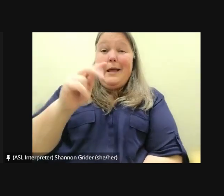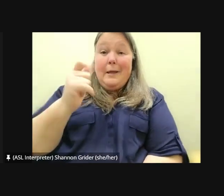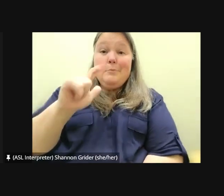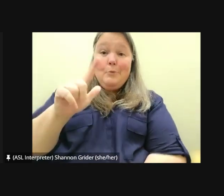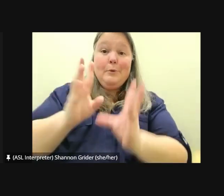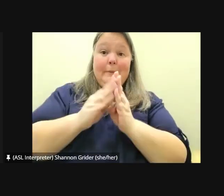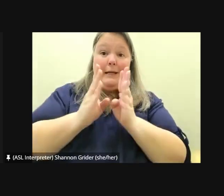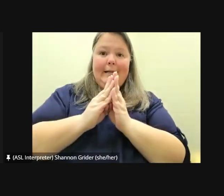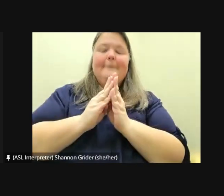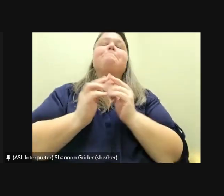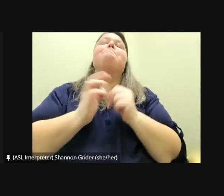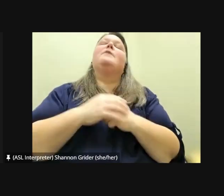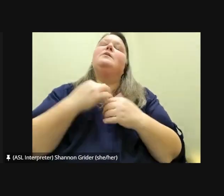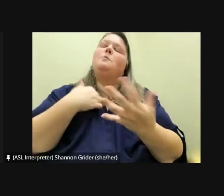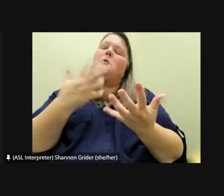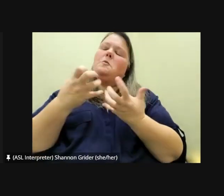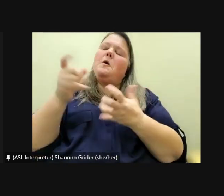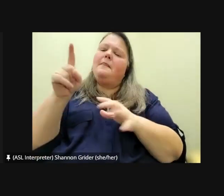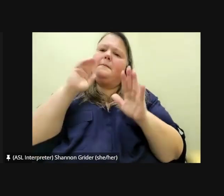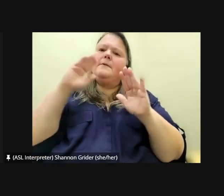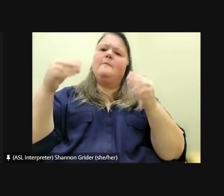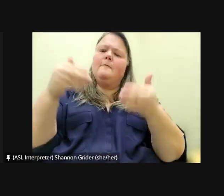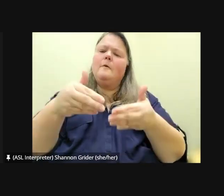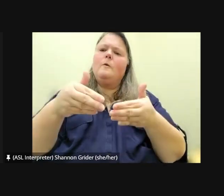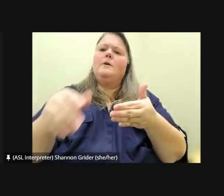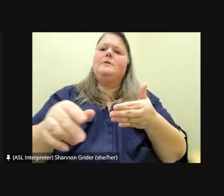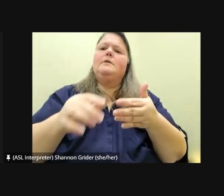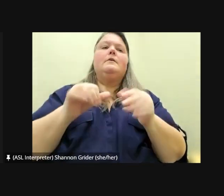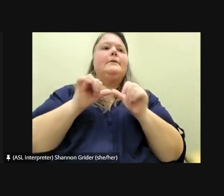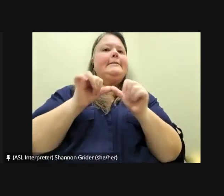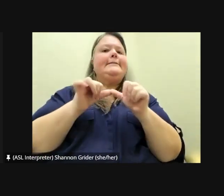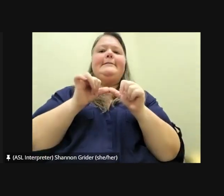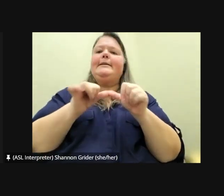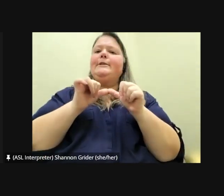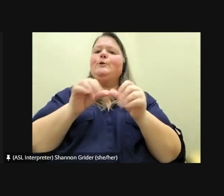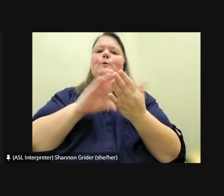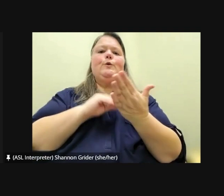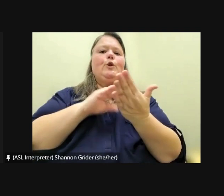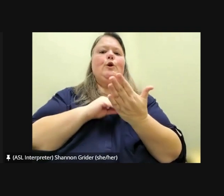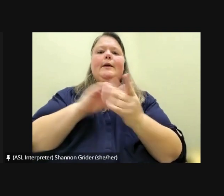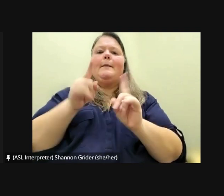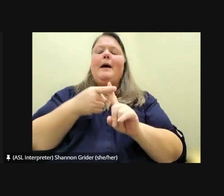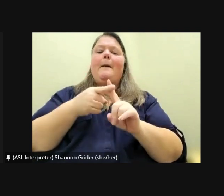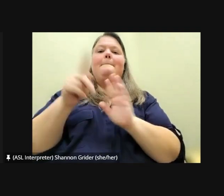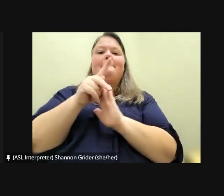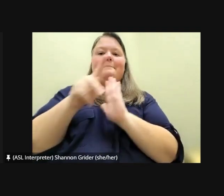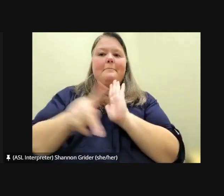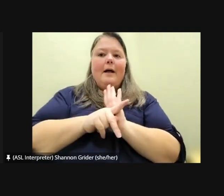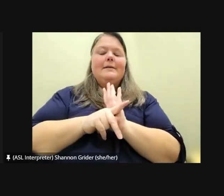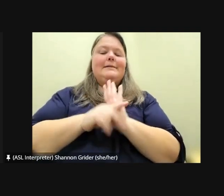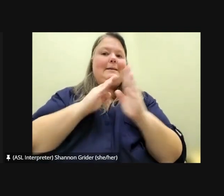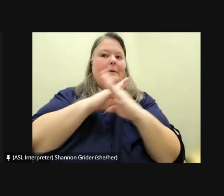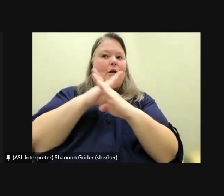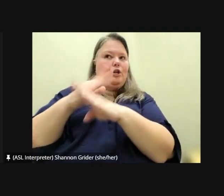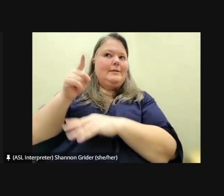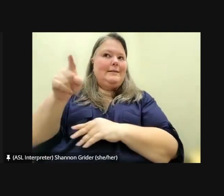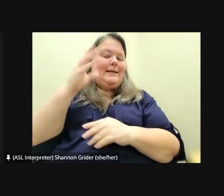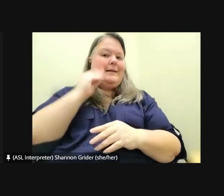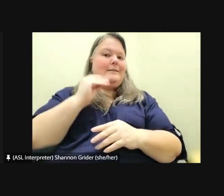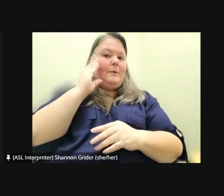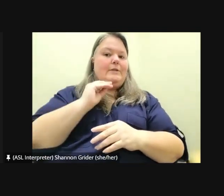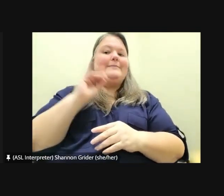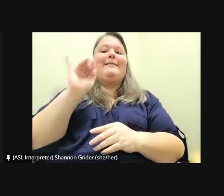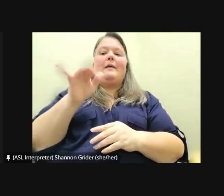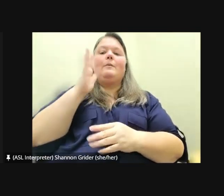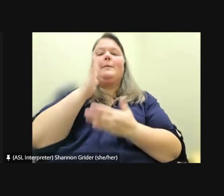asking them to really center around this continued learning around the policy barriers that they're facing. So that would be a part now of the narrative that they're